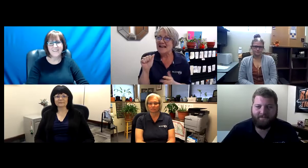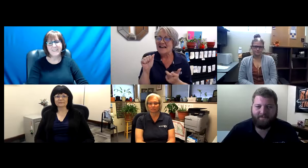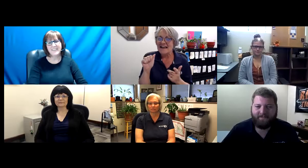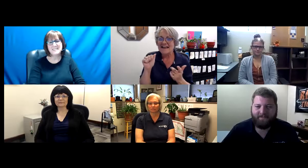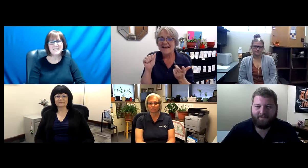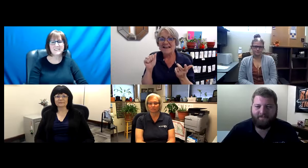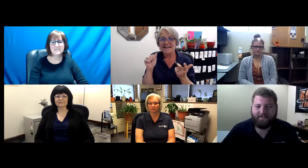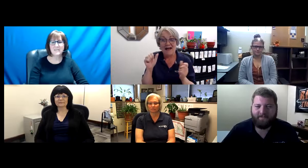that's